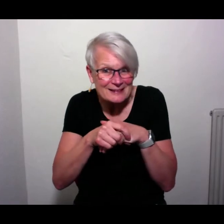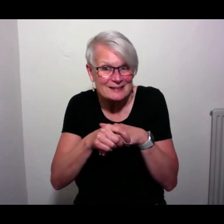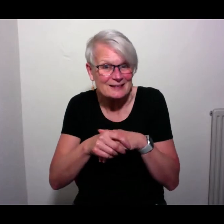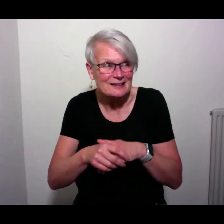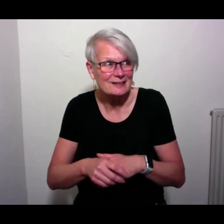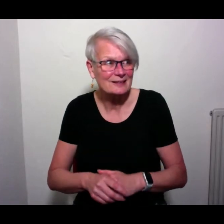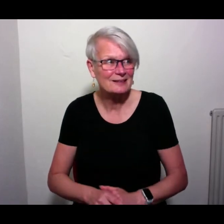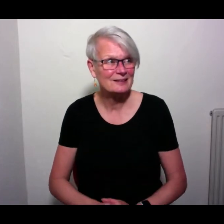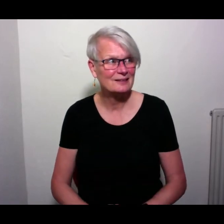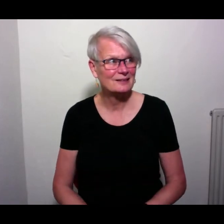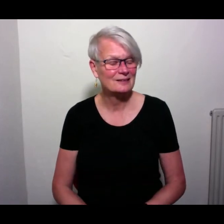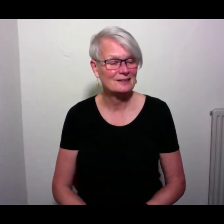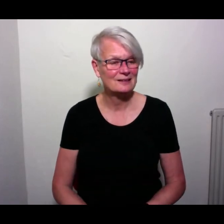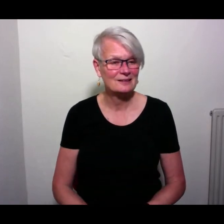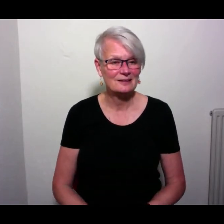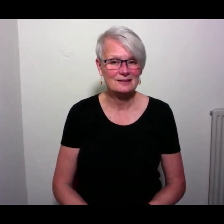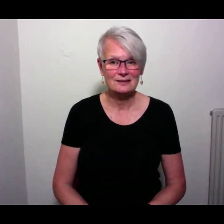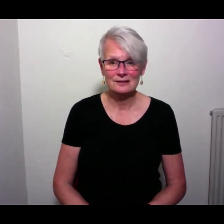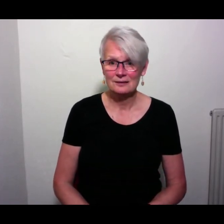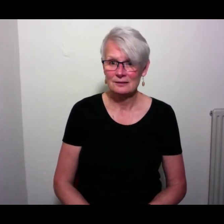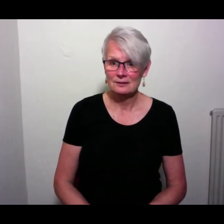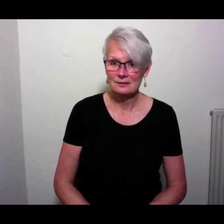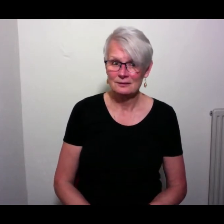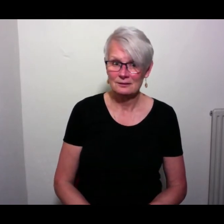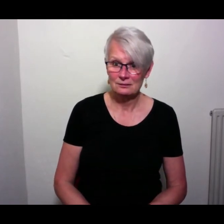squeezes my hand.